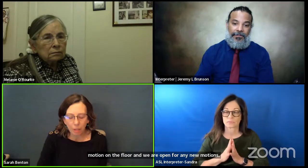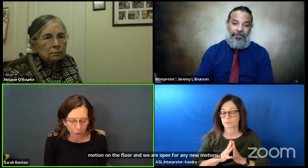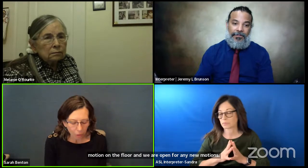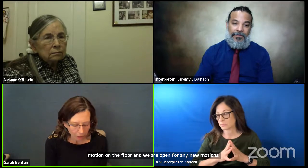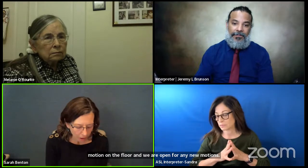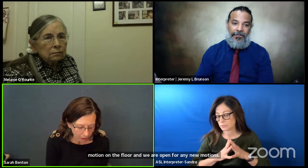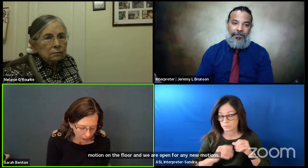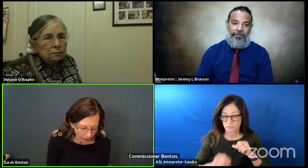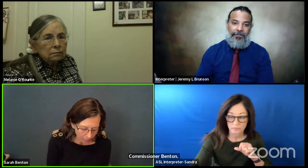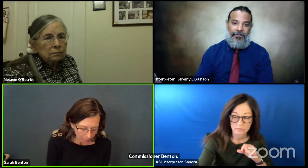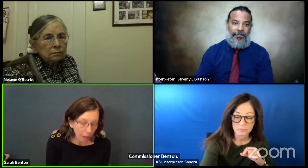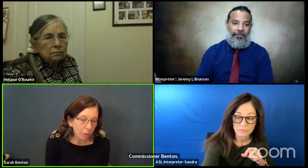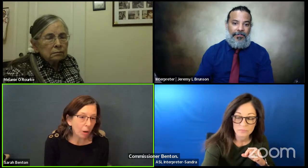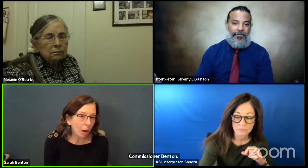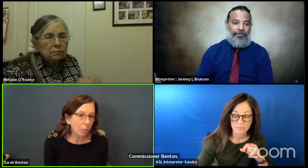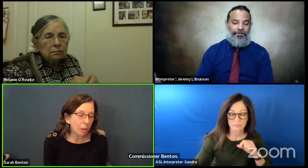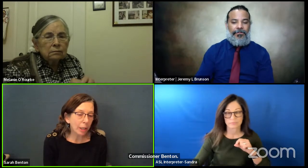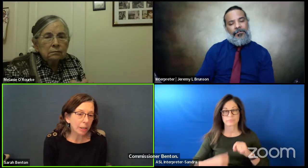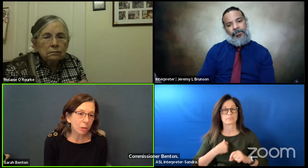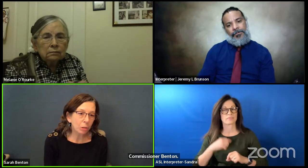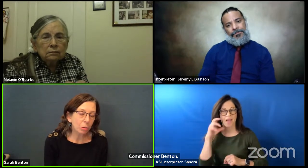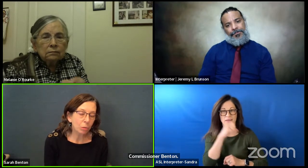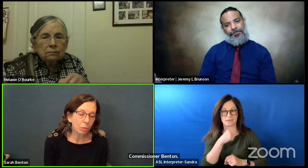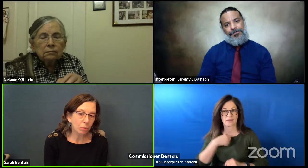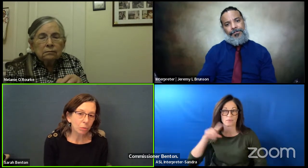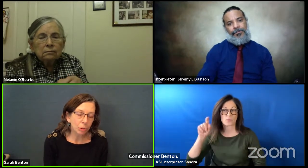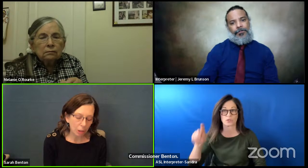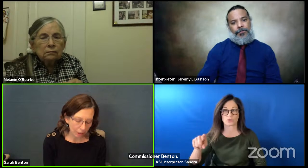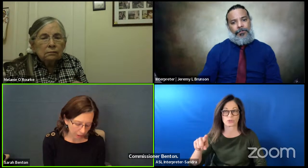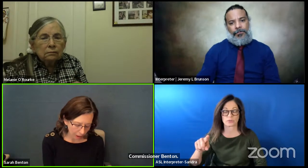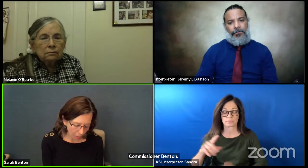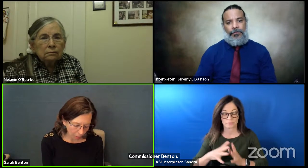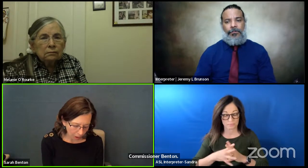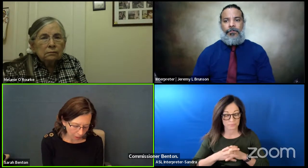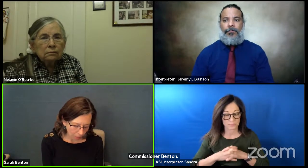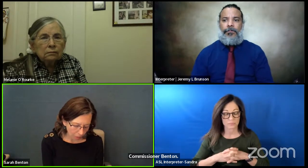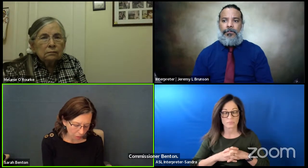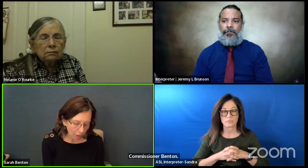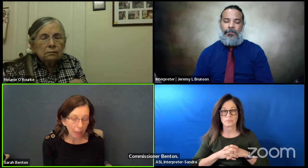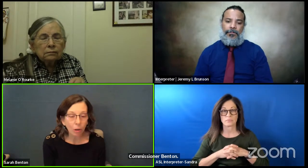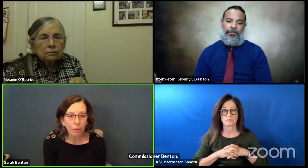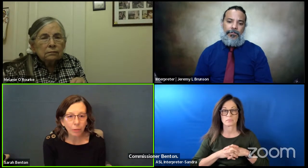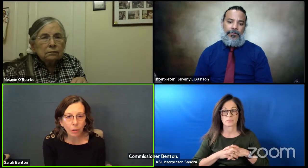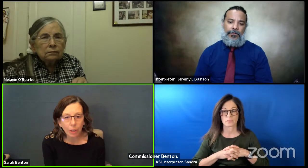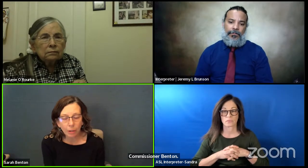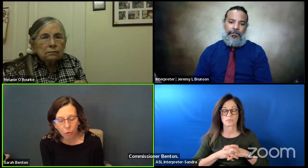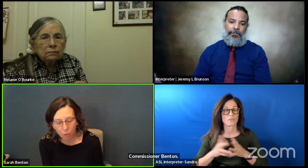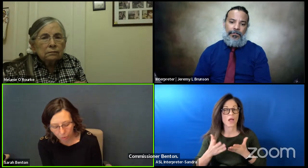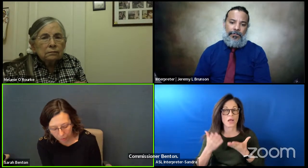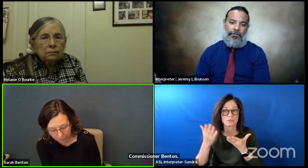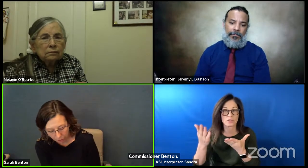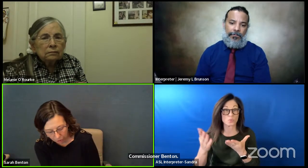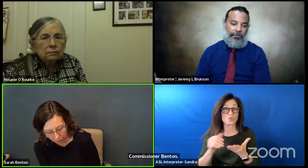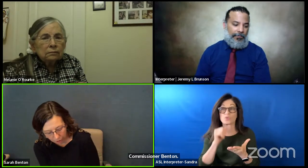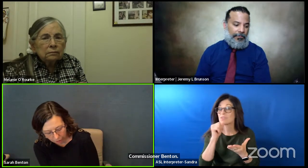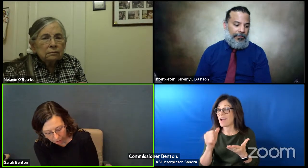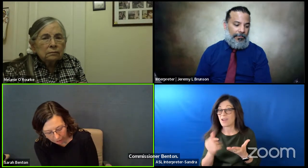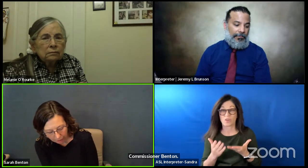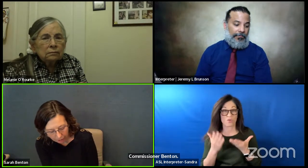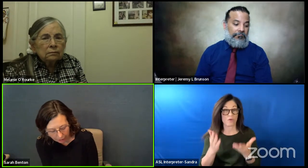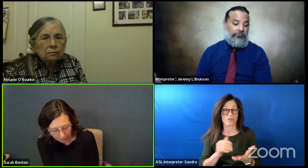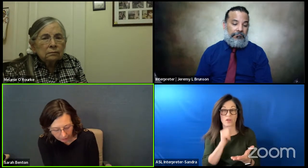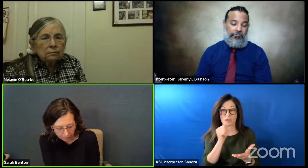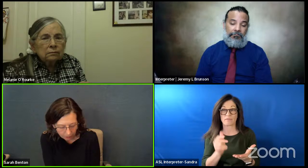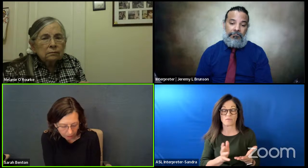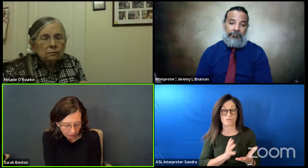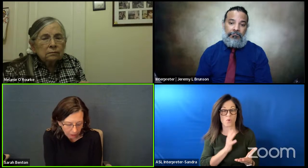I guess I have a question. I would like to suggest that we do not offer an informal resolution,